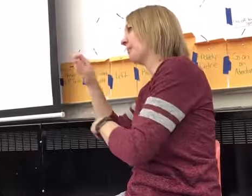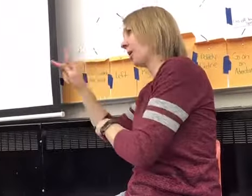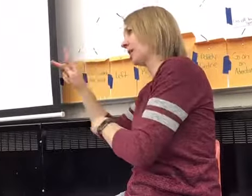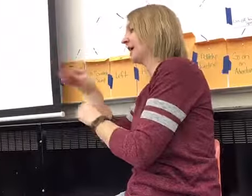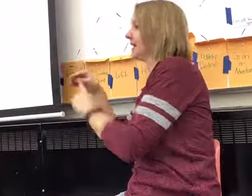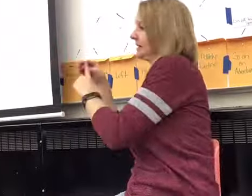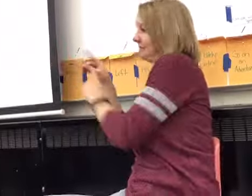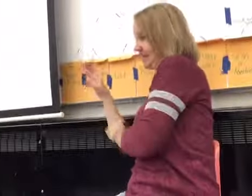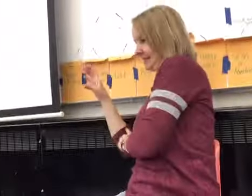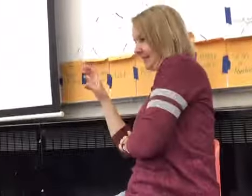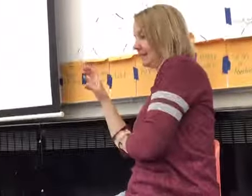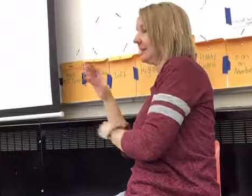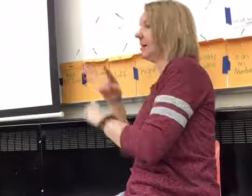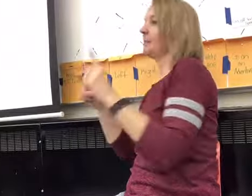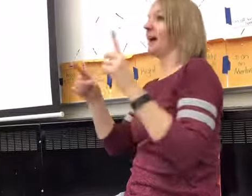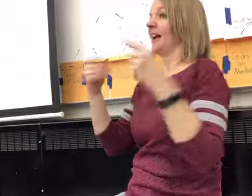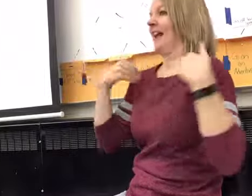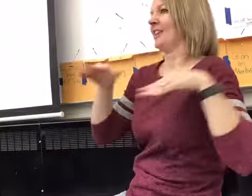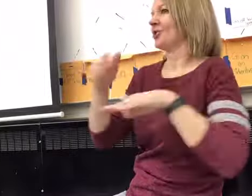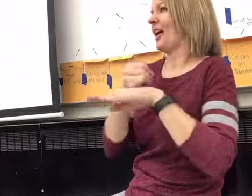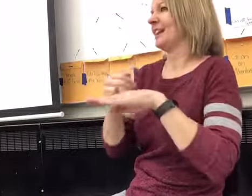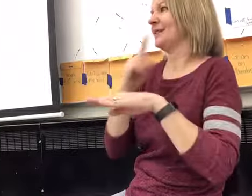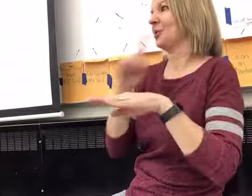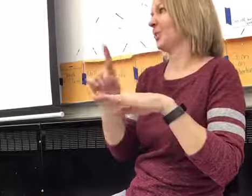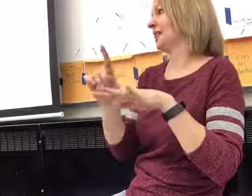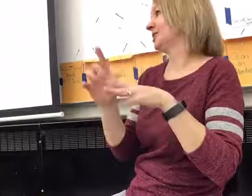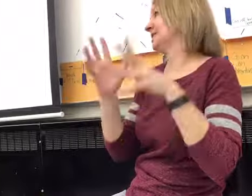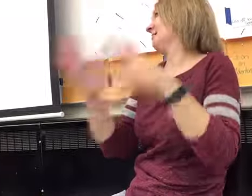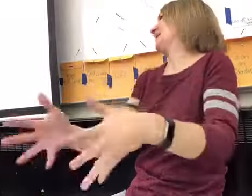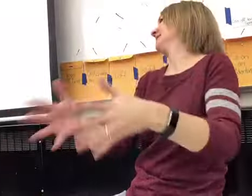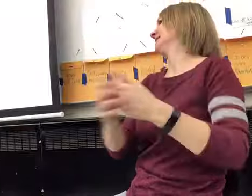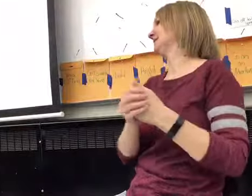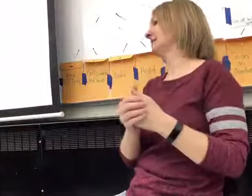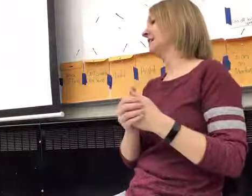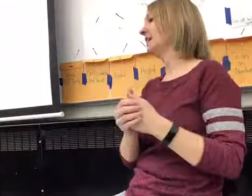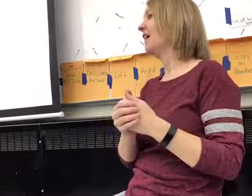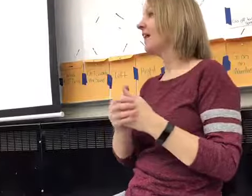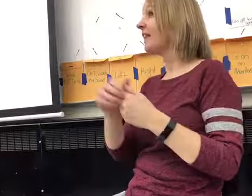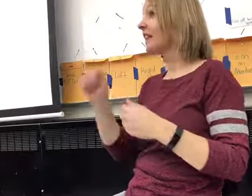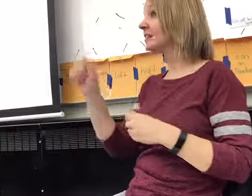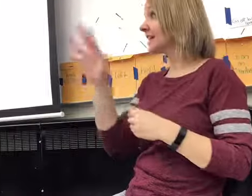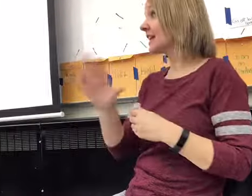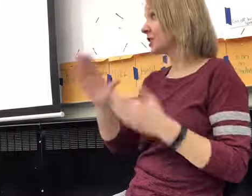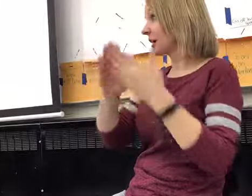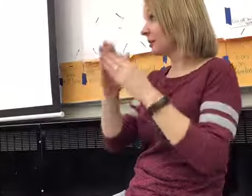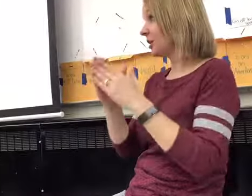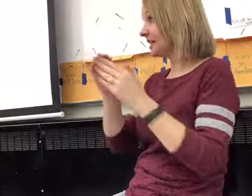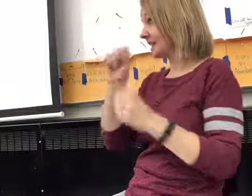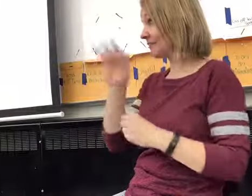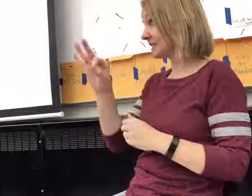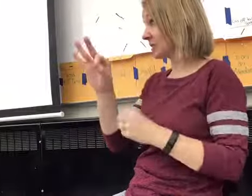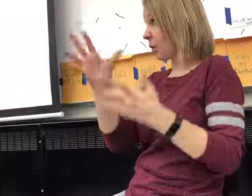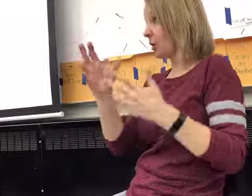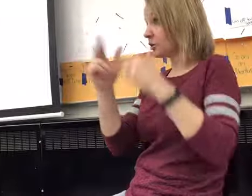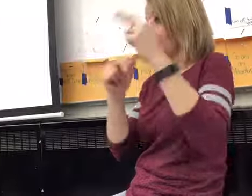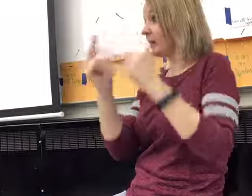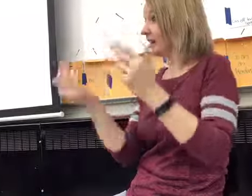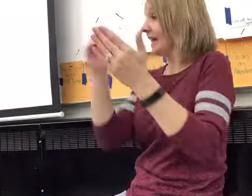Angel Island has been completely abandoned. There's a huge movement by the Asian community in San Francisco to rebuild that and be able to make it into